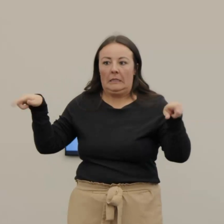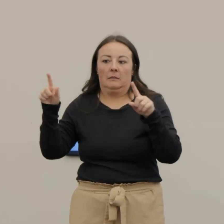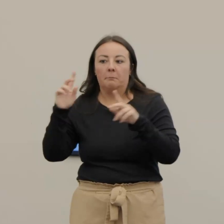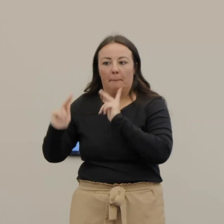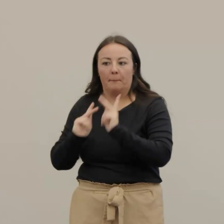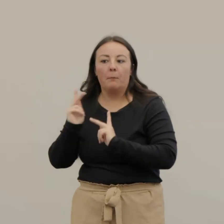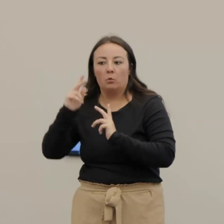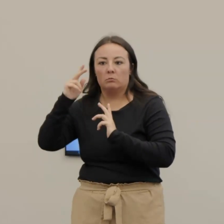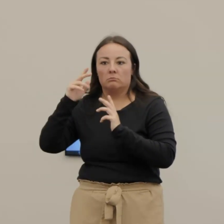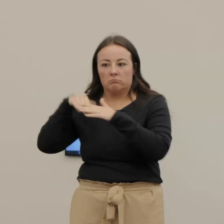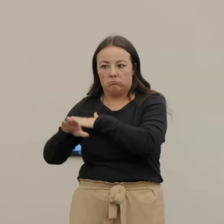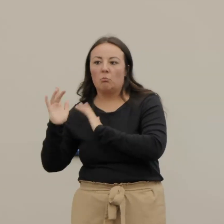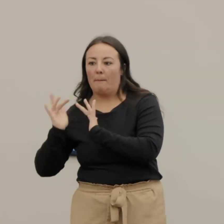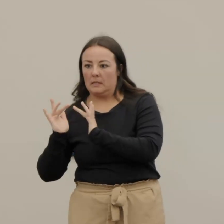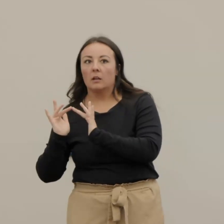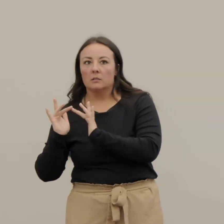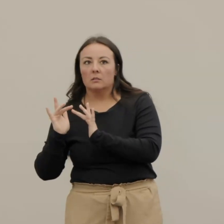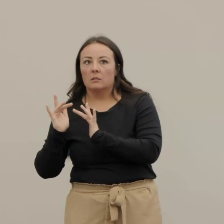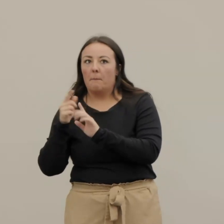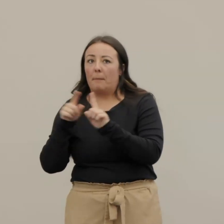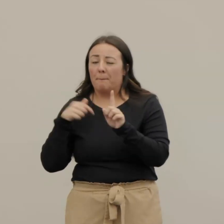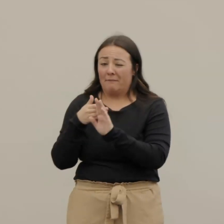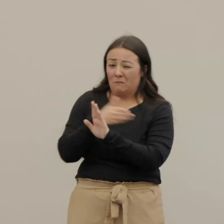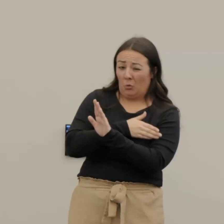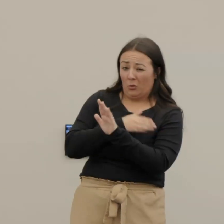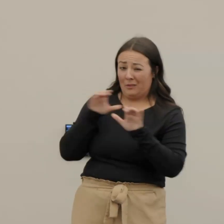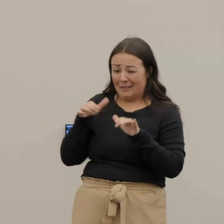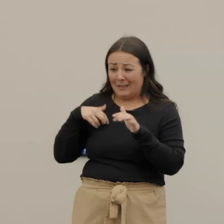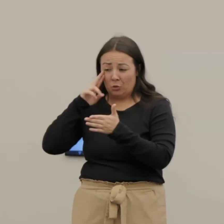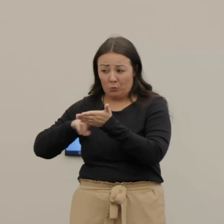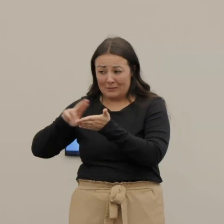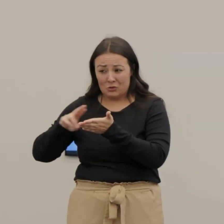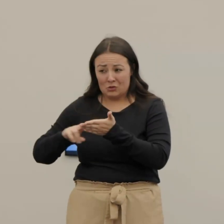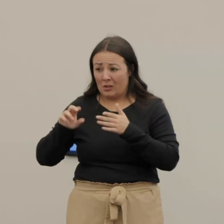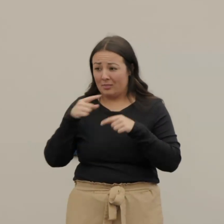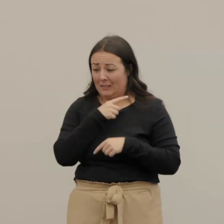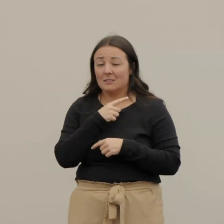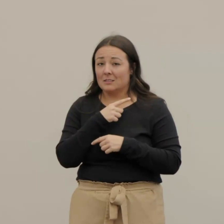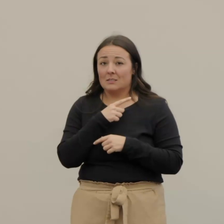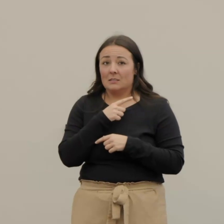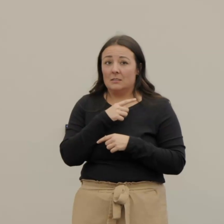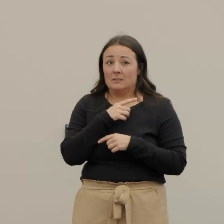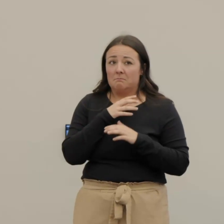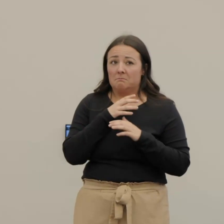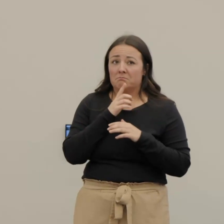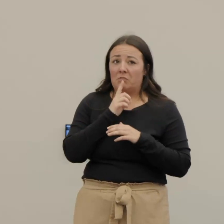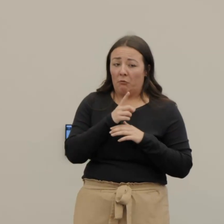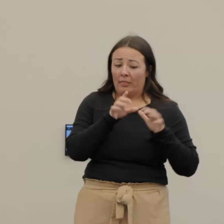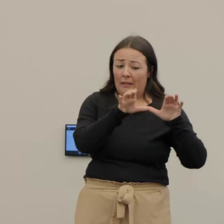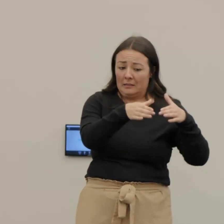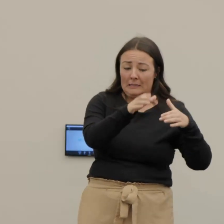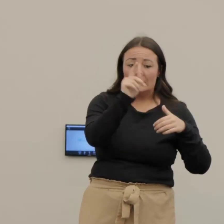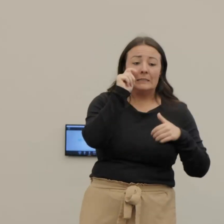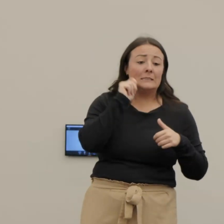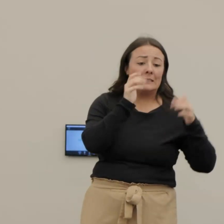have thought before this research was done that the teenagers and